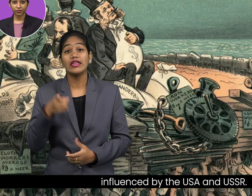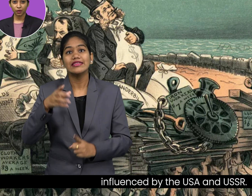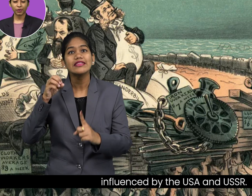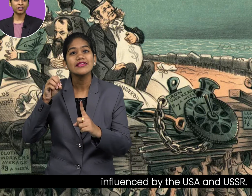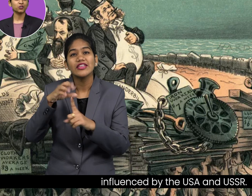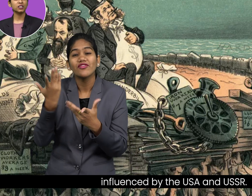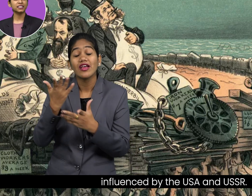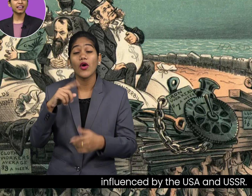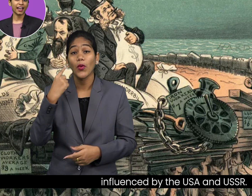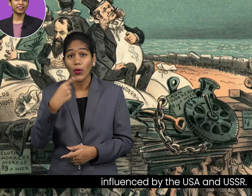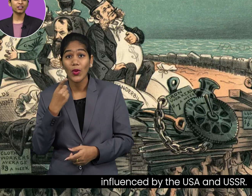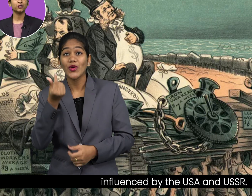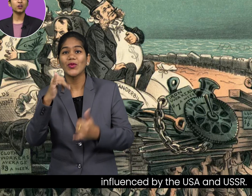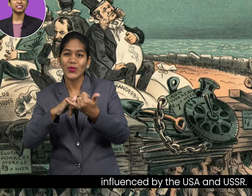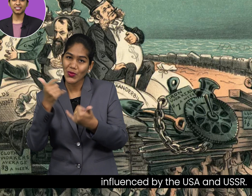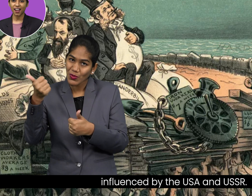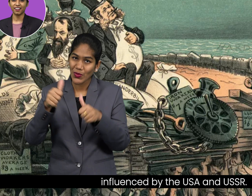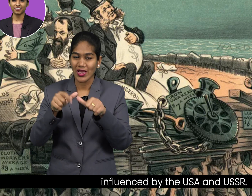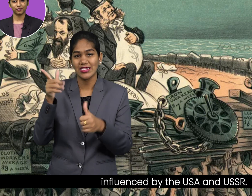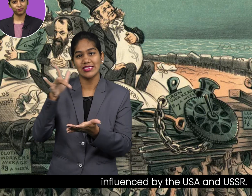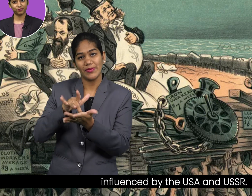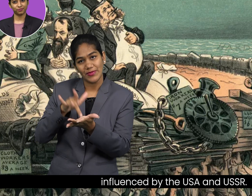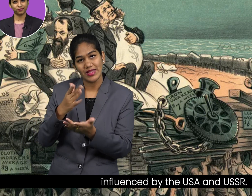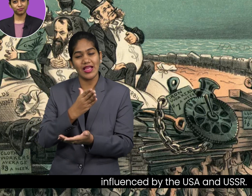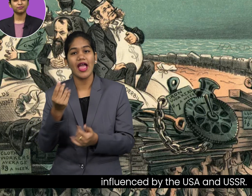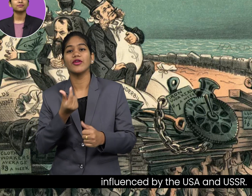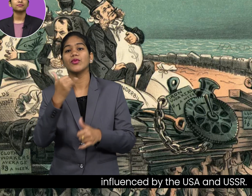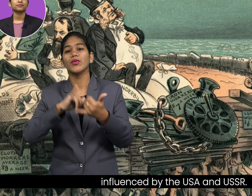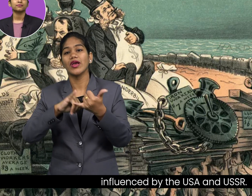Influenced by the USA and USSR.